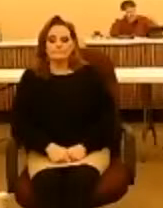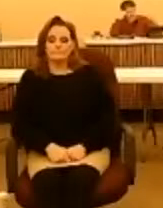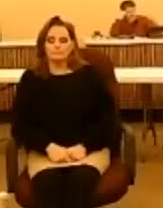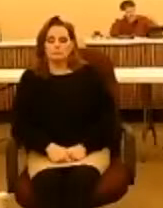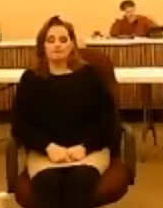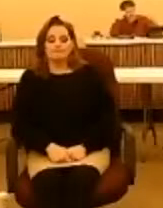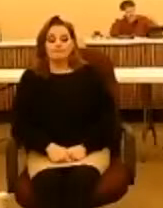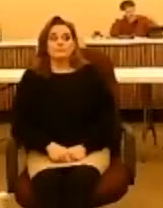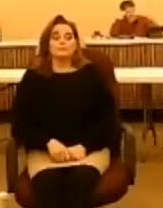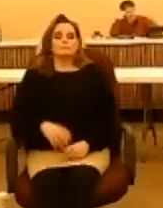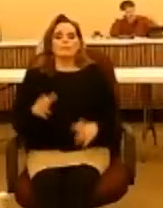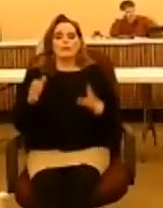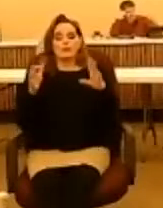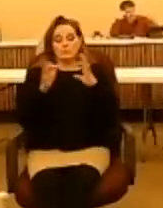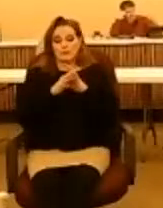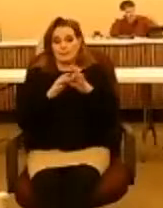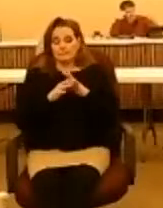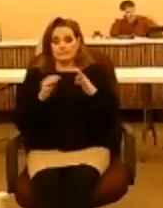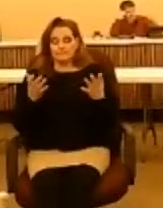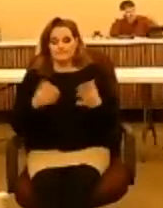Any other comments?